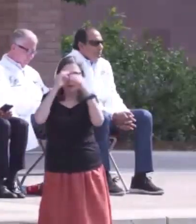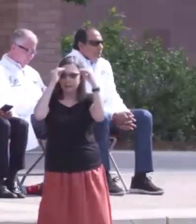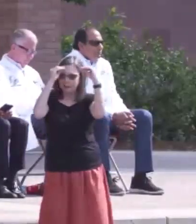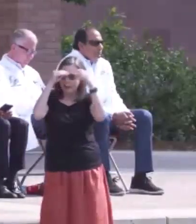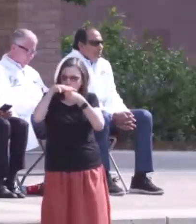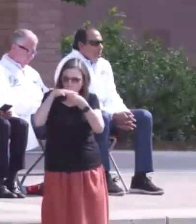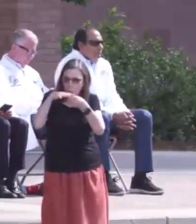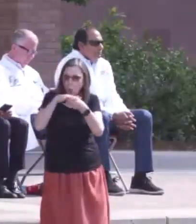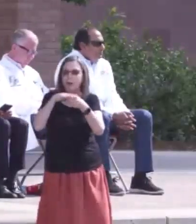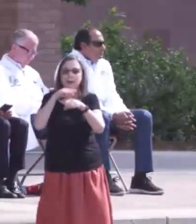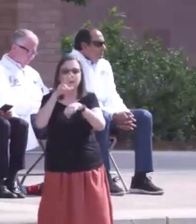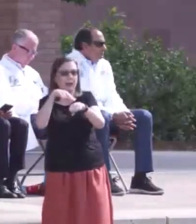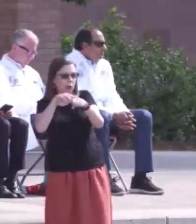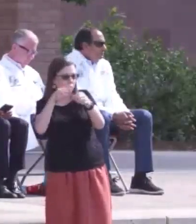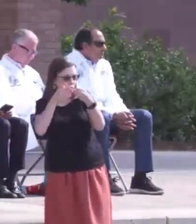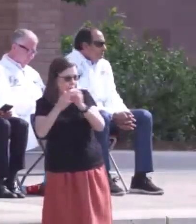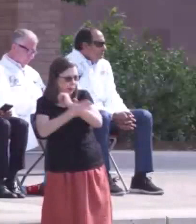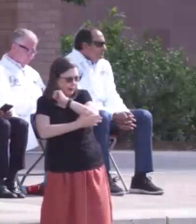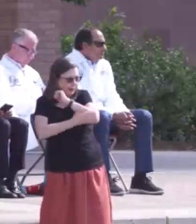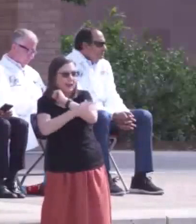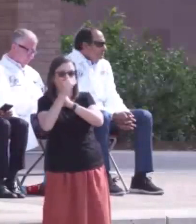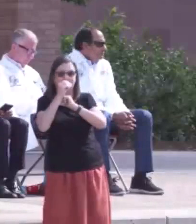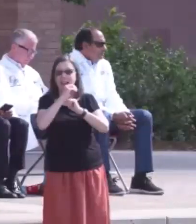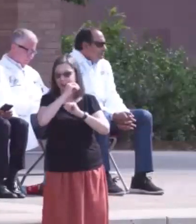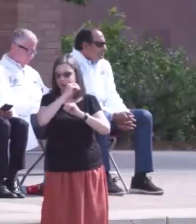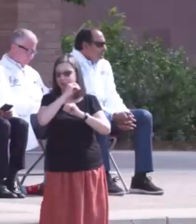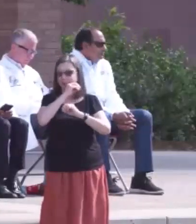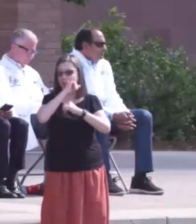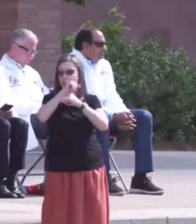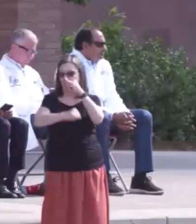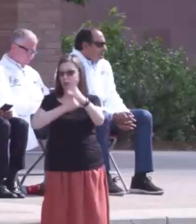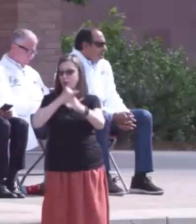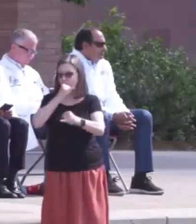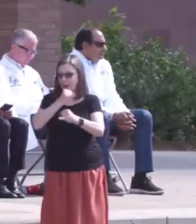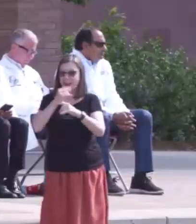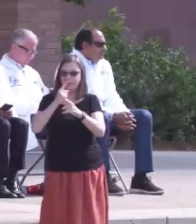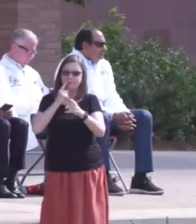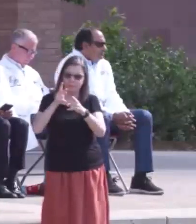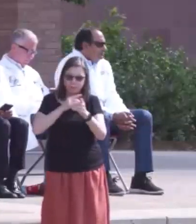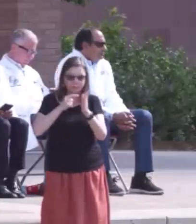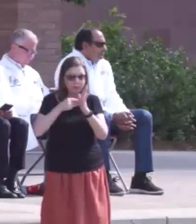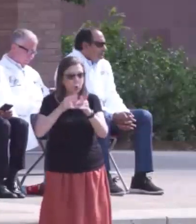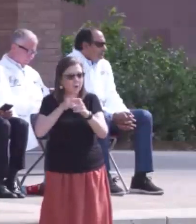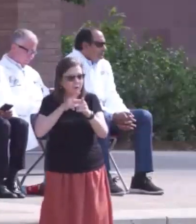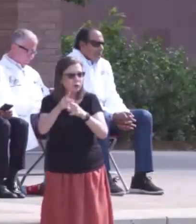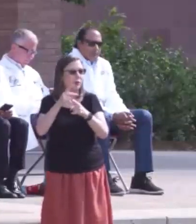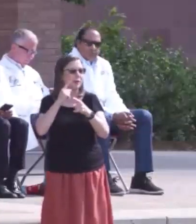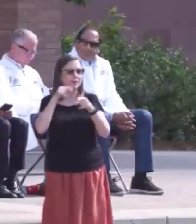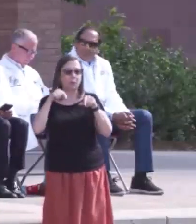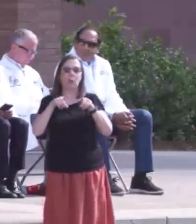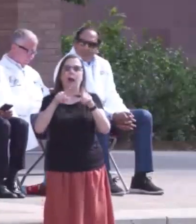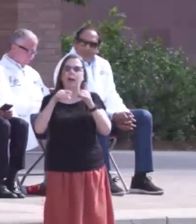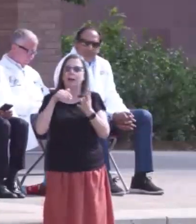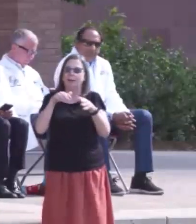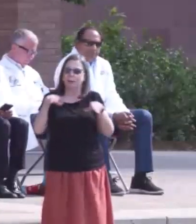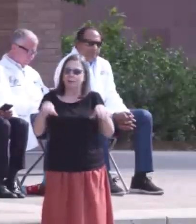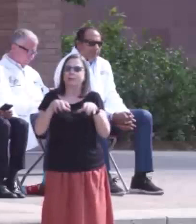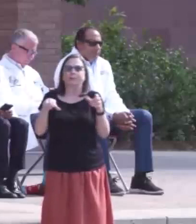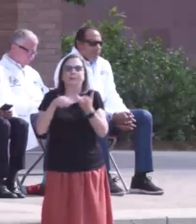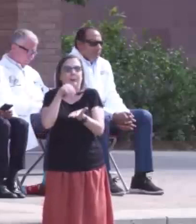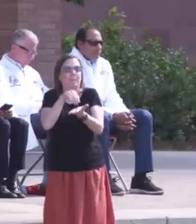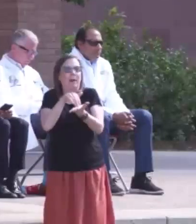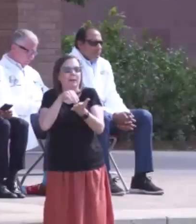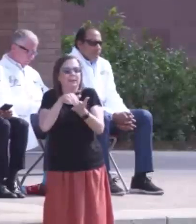nationally, and internationally, have enhanced professionalism in the practice of medicine, in the conduct of research,